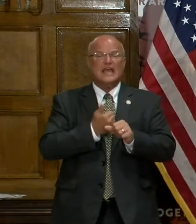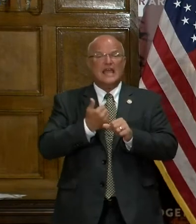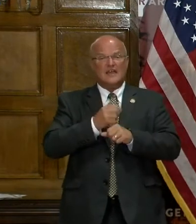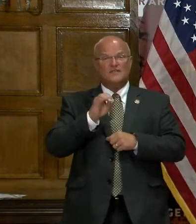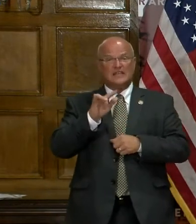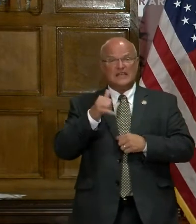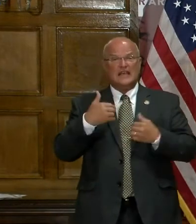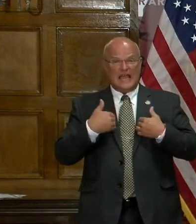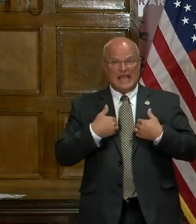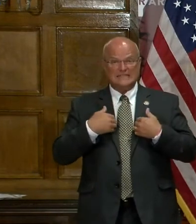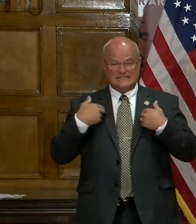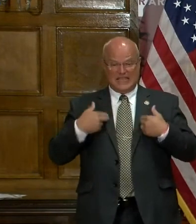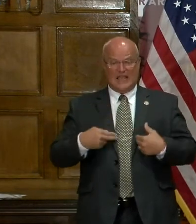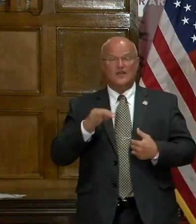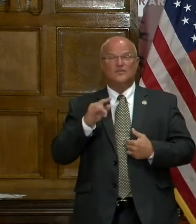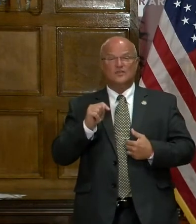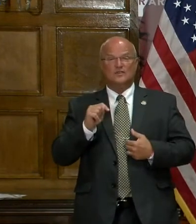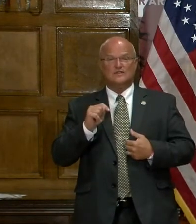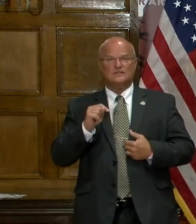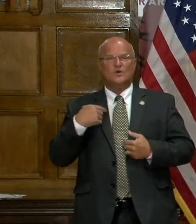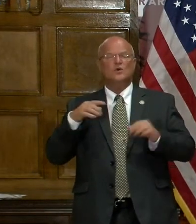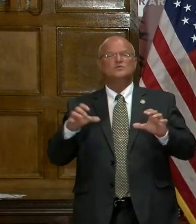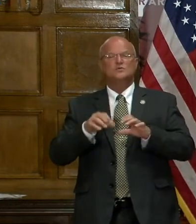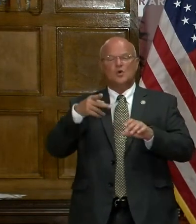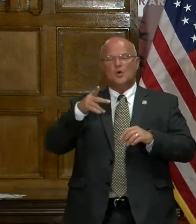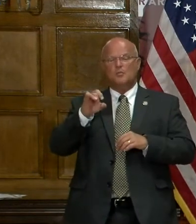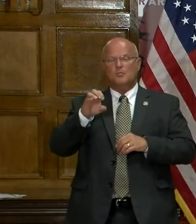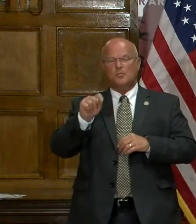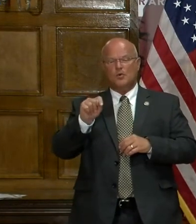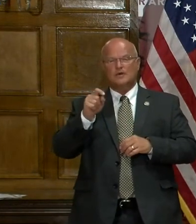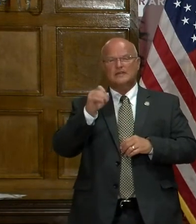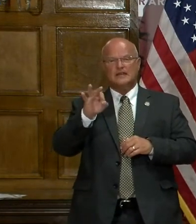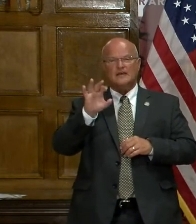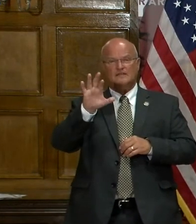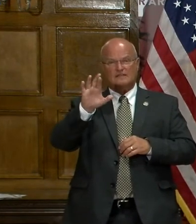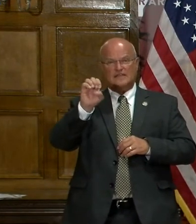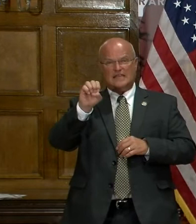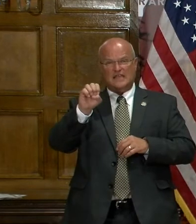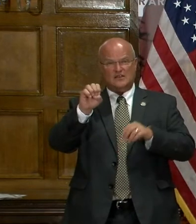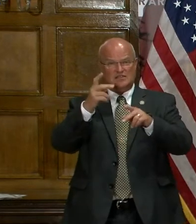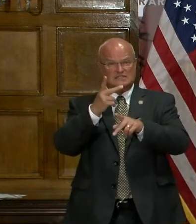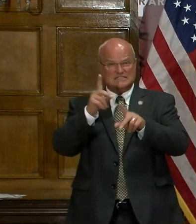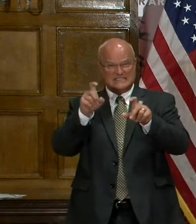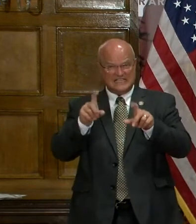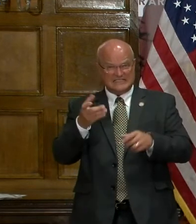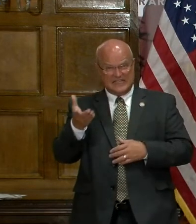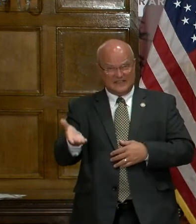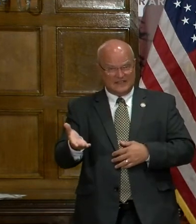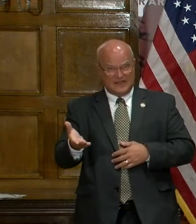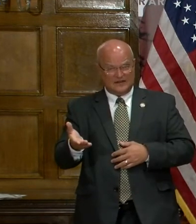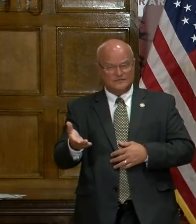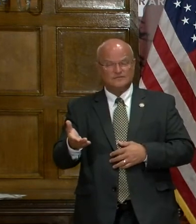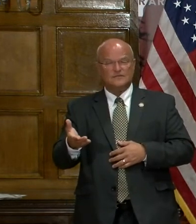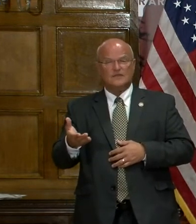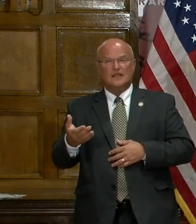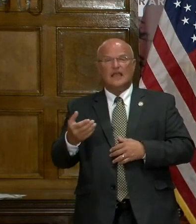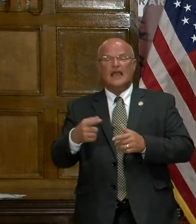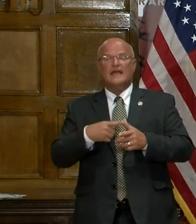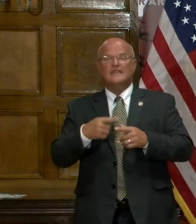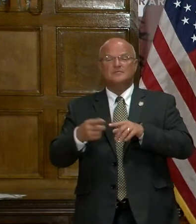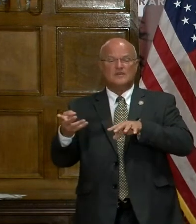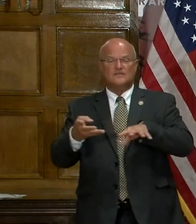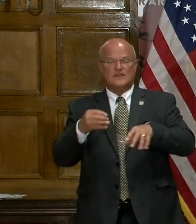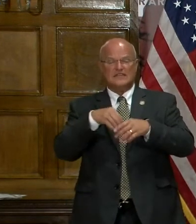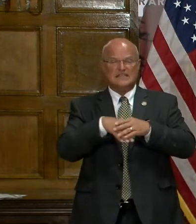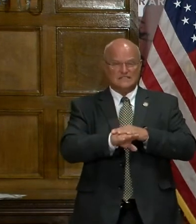has a local health unit. We will do point-of-care testing there, and if we establish a diagnosis, those patients will be fed into our system